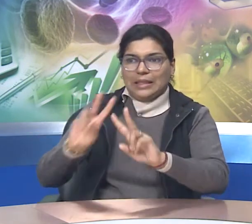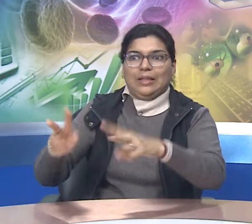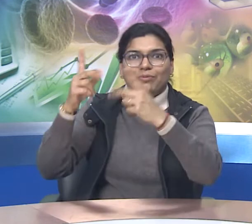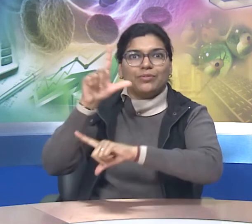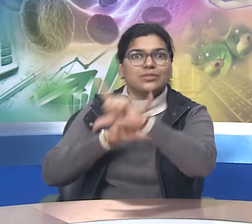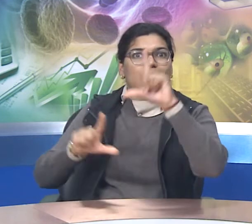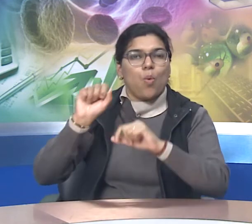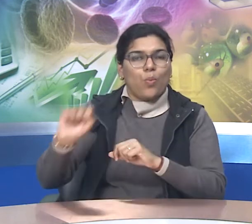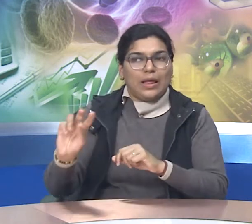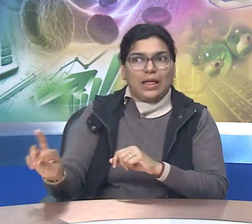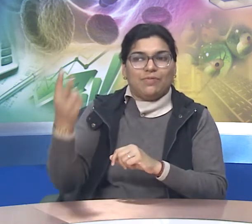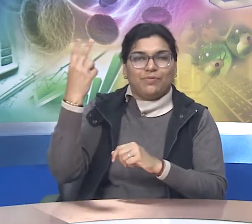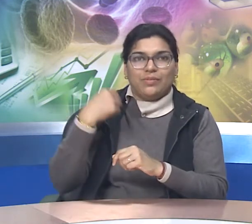Shoeshine Lal,